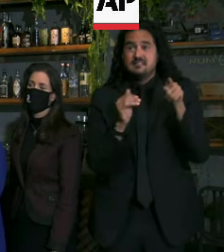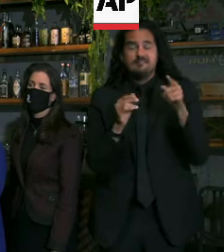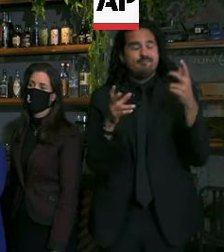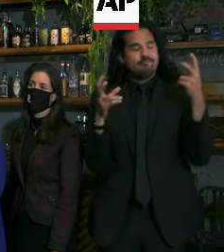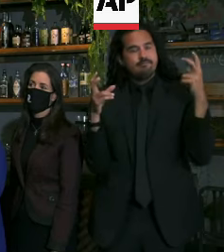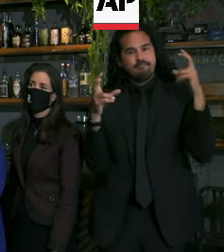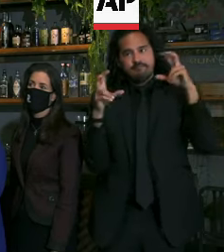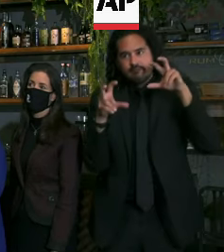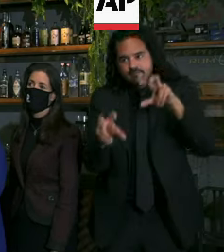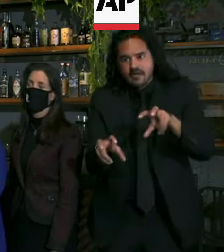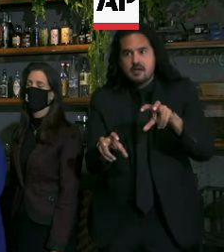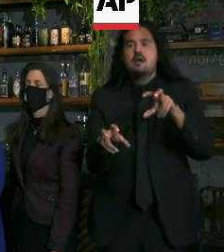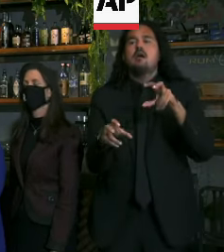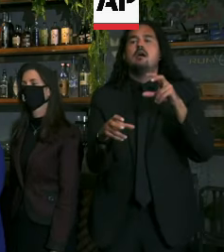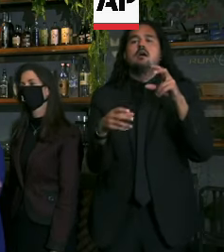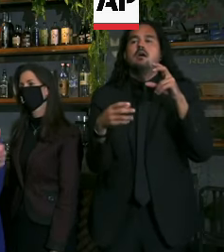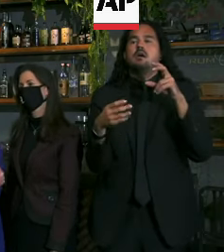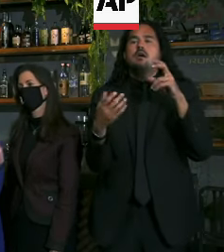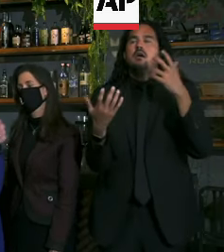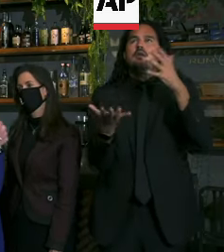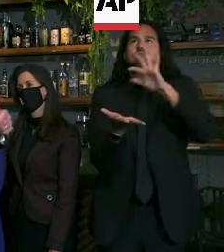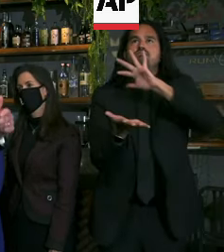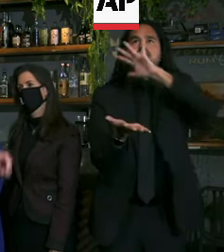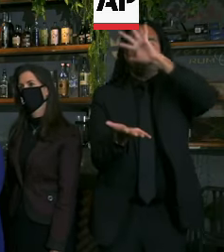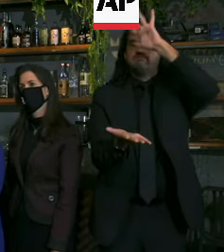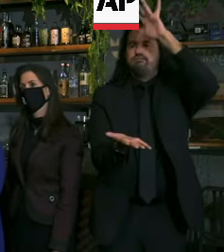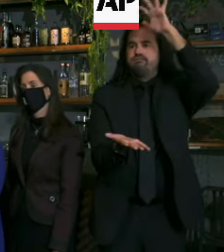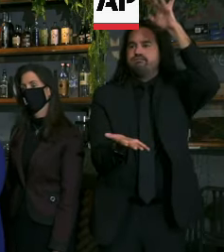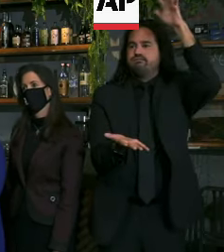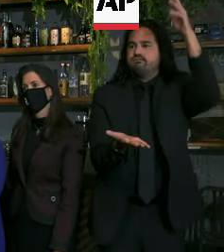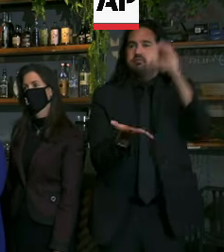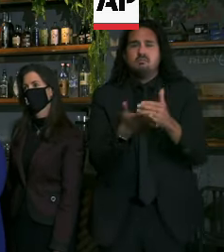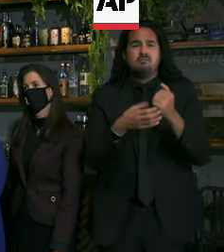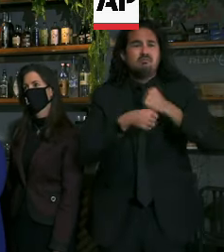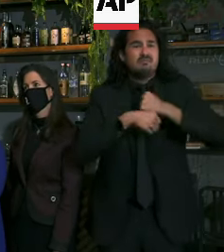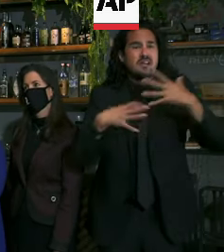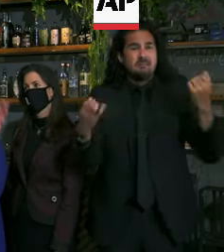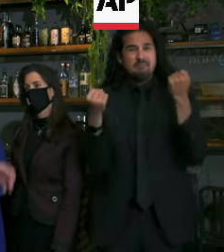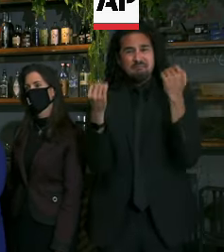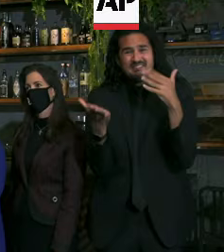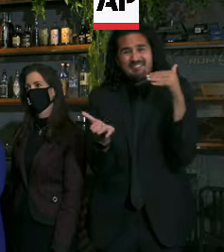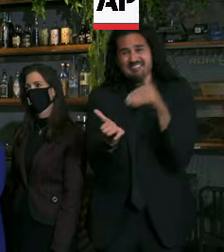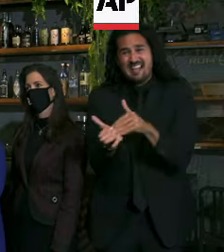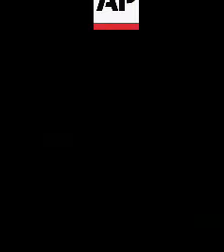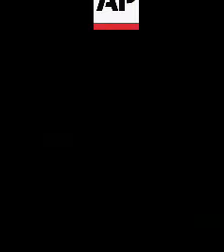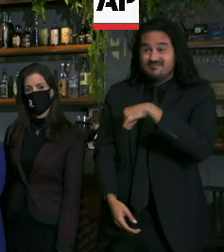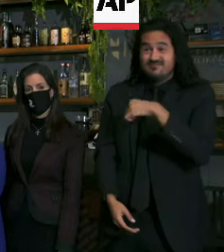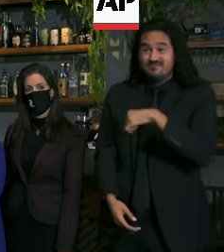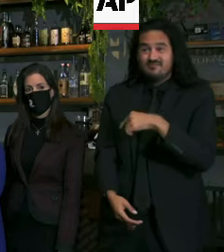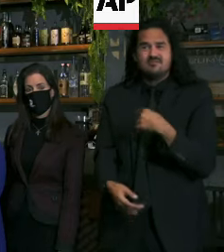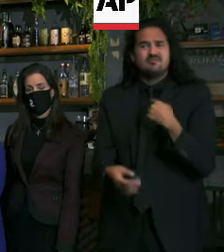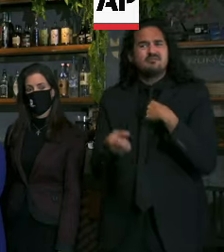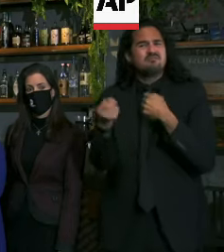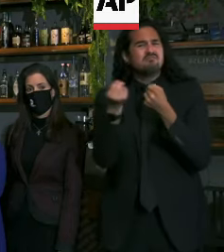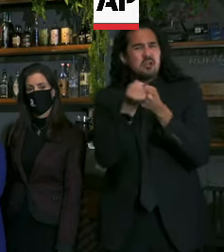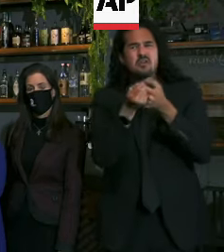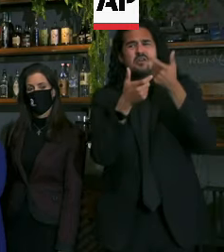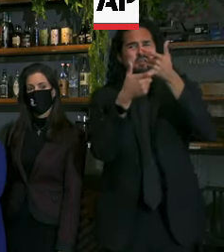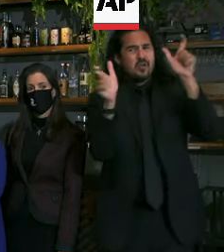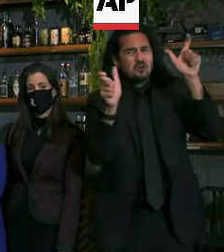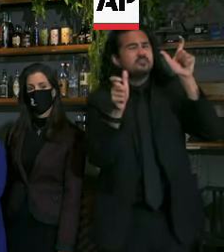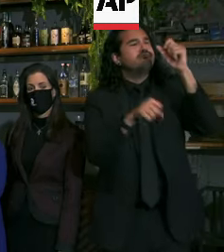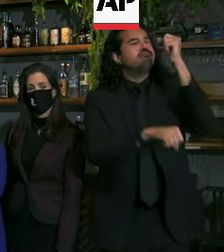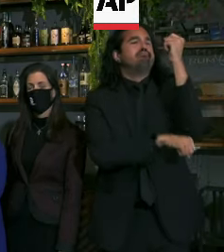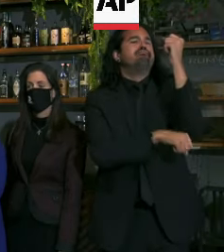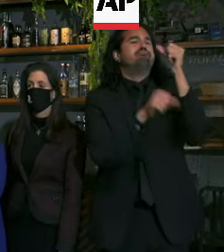of money in this state to create thousands and thousands of jobs, but more importantly, he's pushed out the boundary of what's possible. By the way,